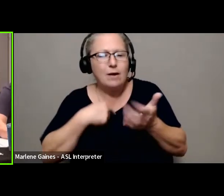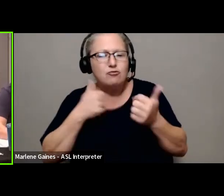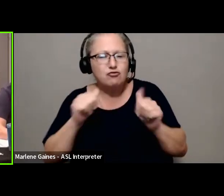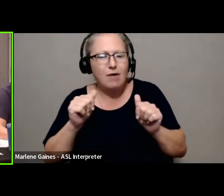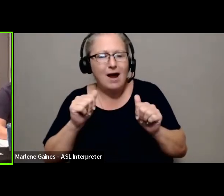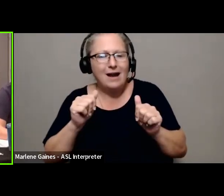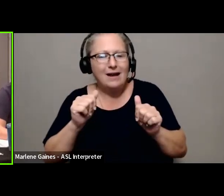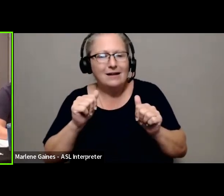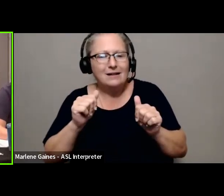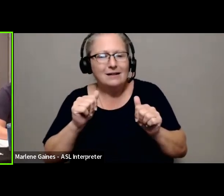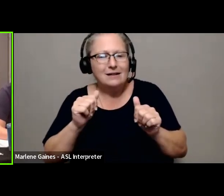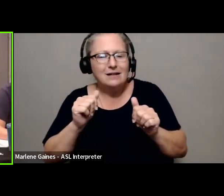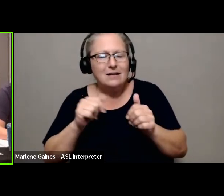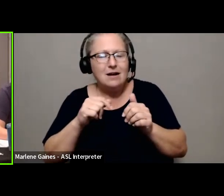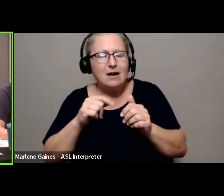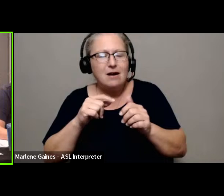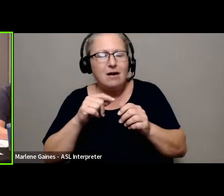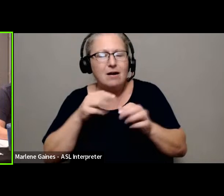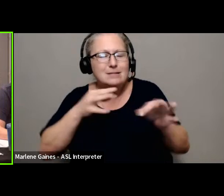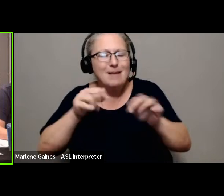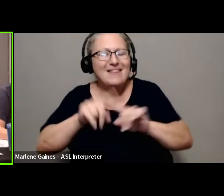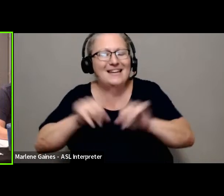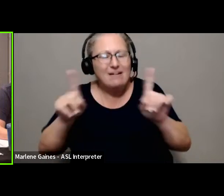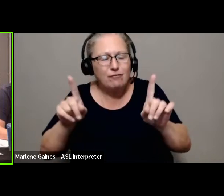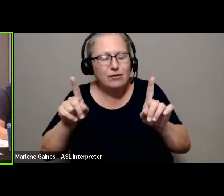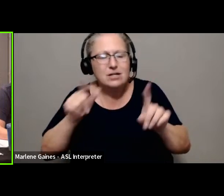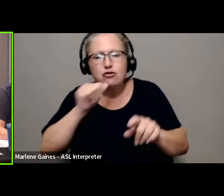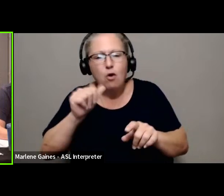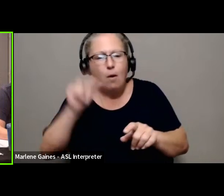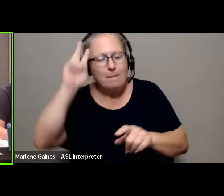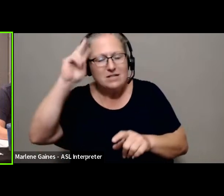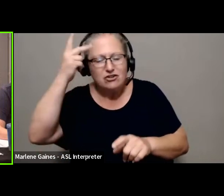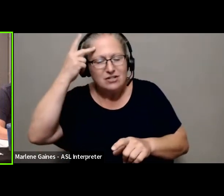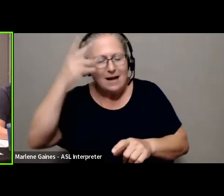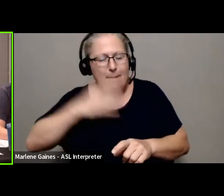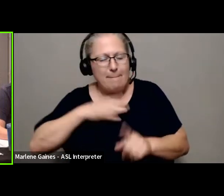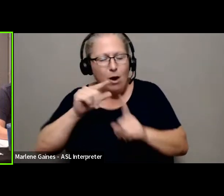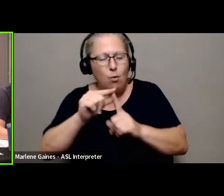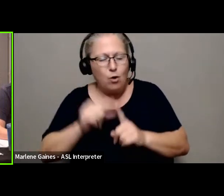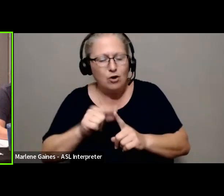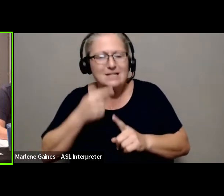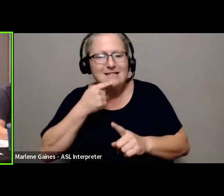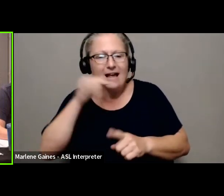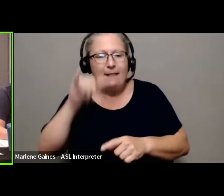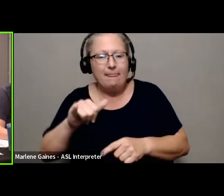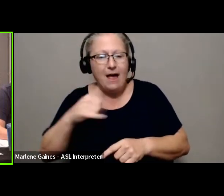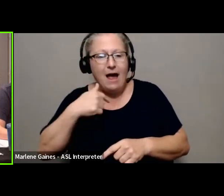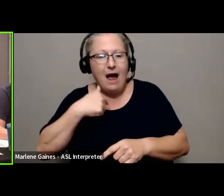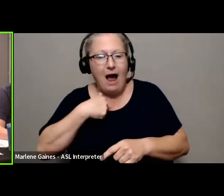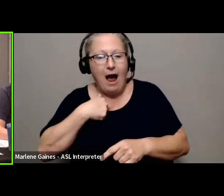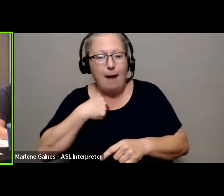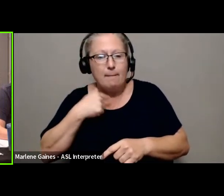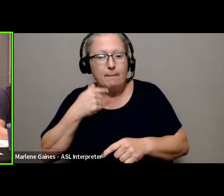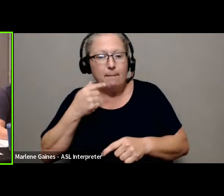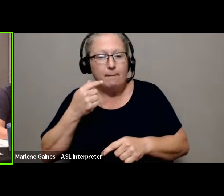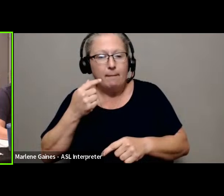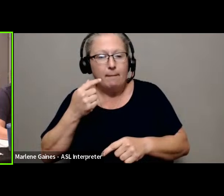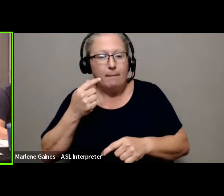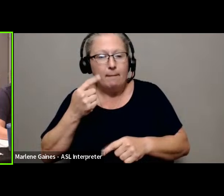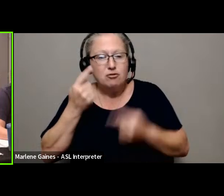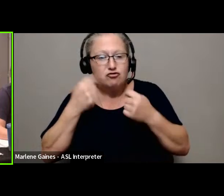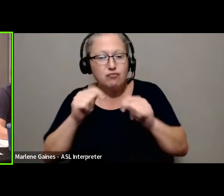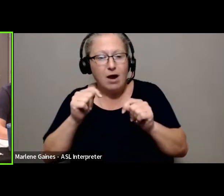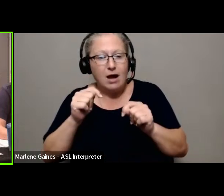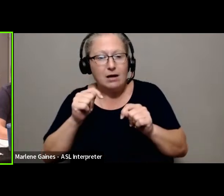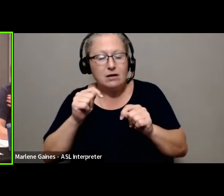to differentiate. So please don't misunderstand my words as saying that I'm trying